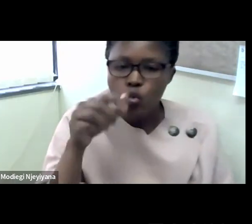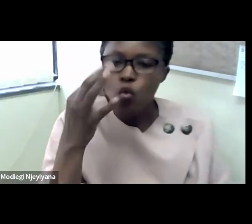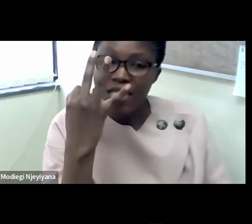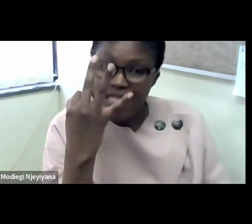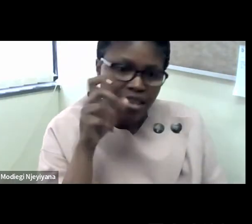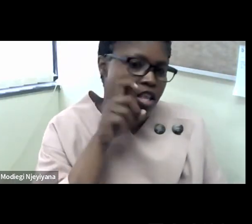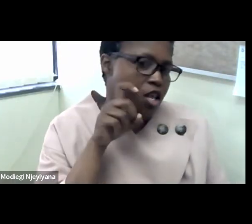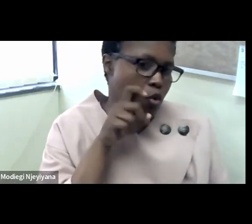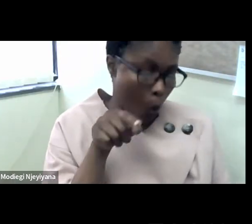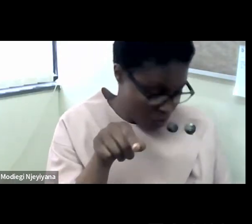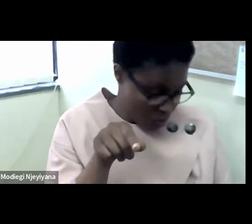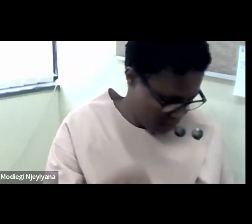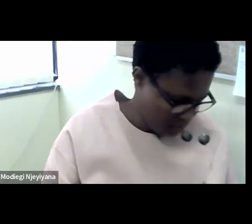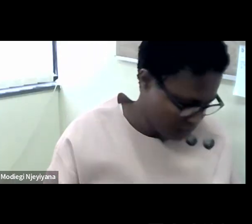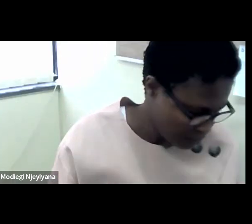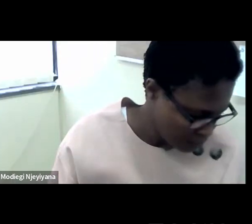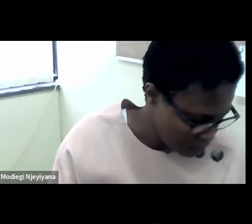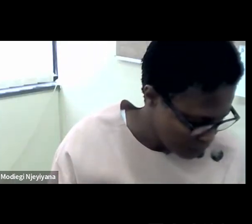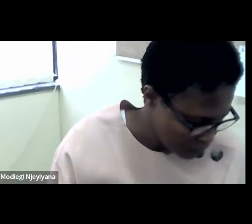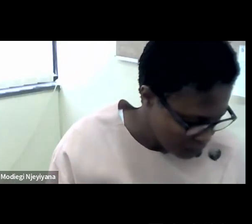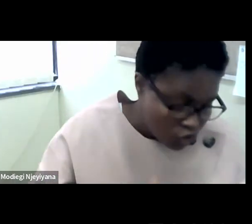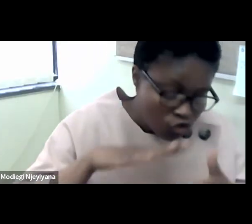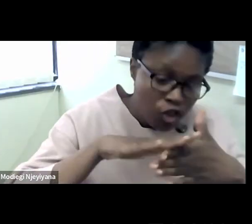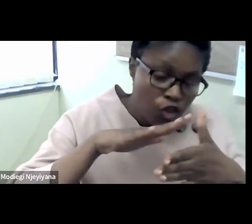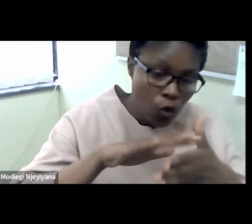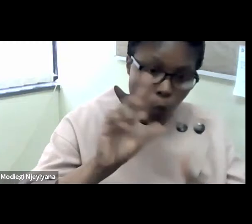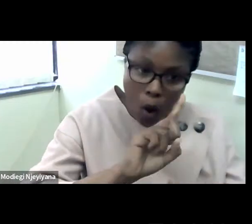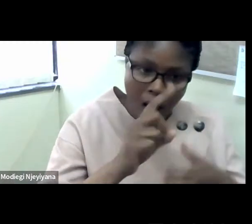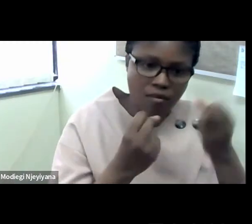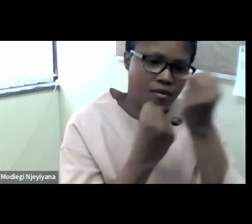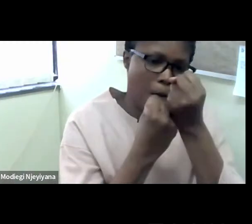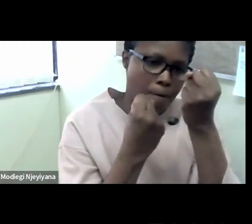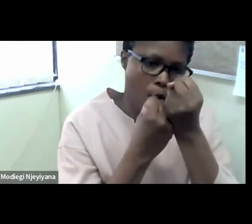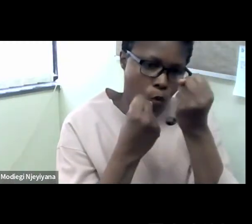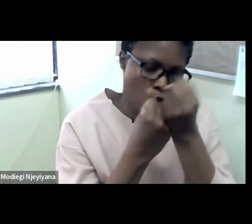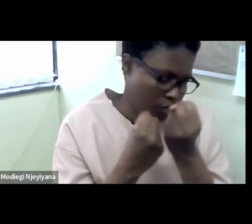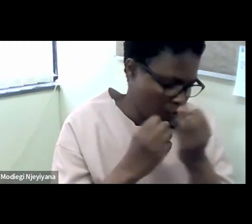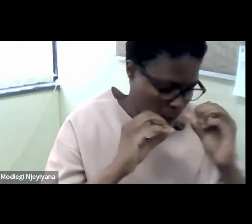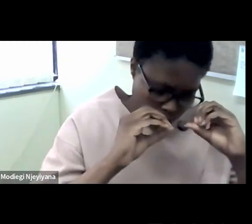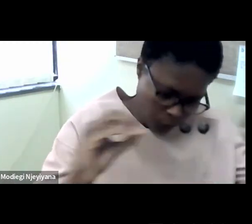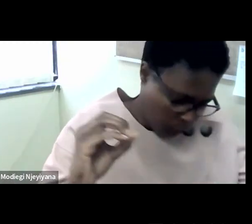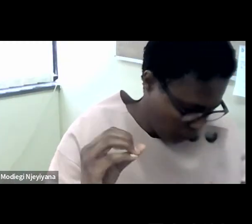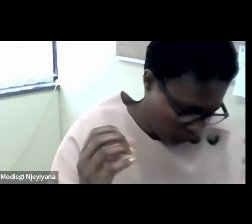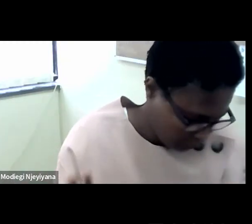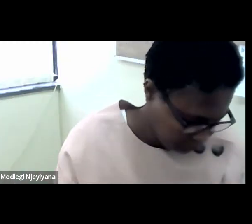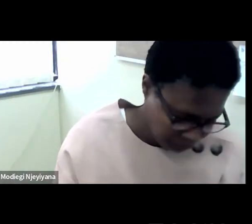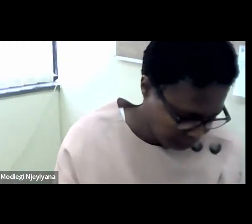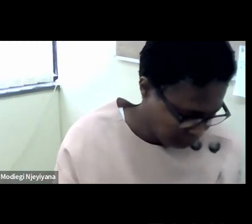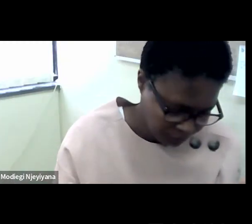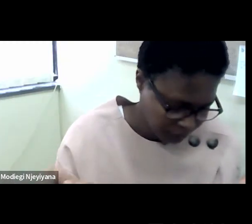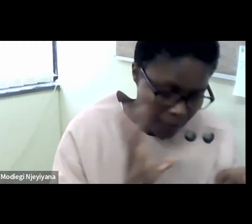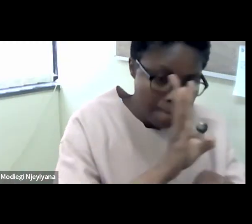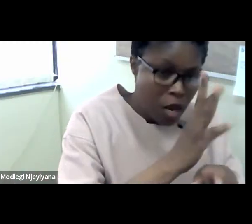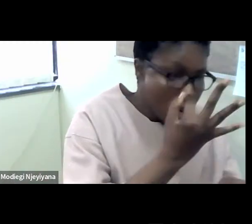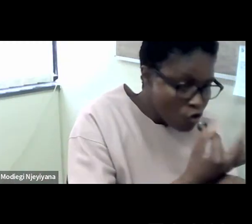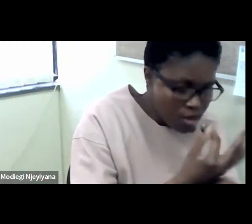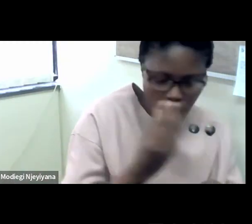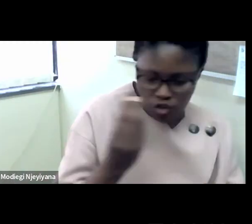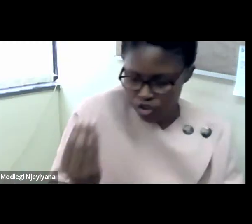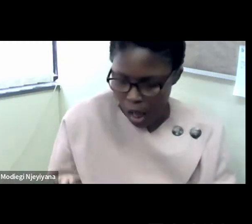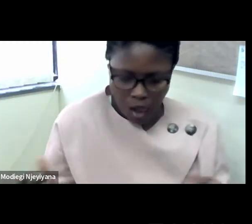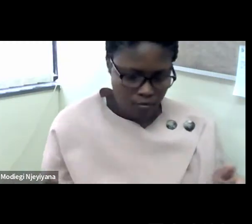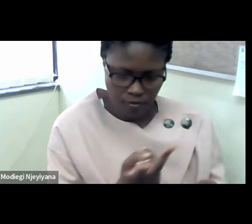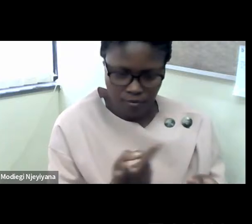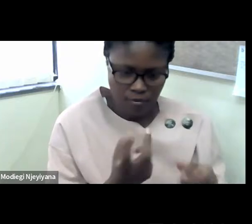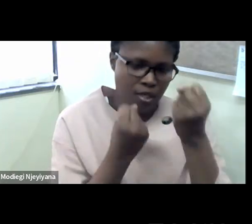language. From age 0 to 3 years is an extremely important time for them to learn sign